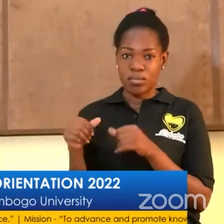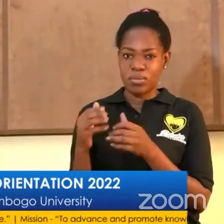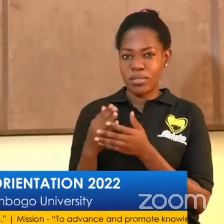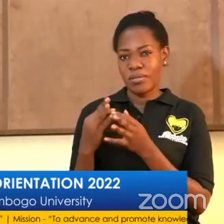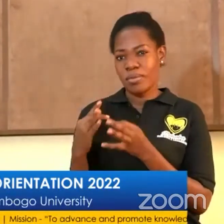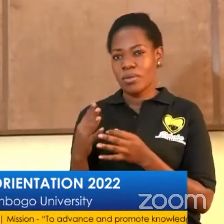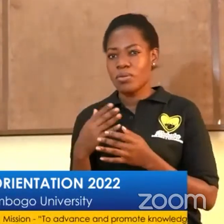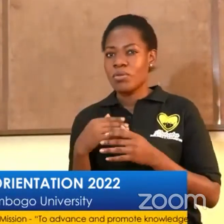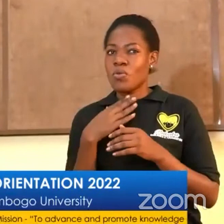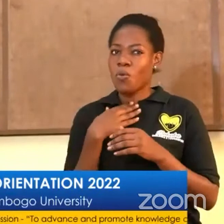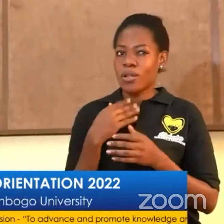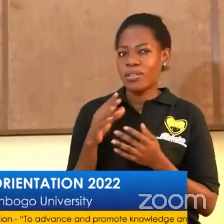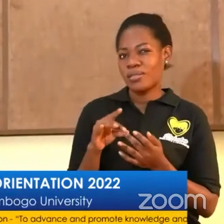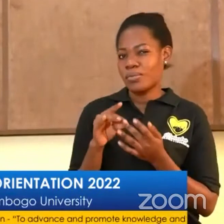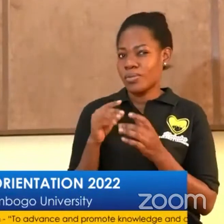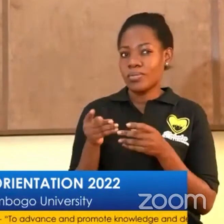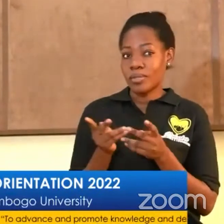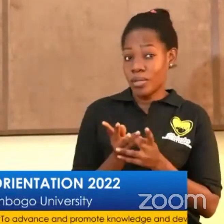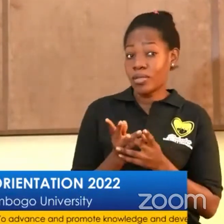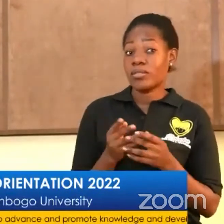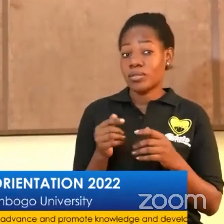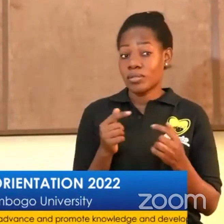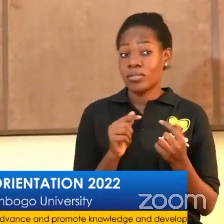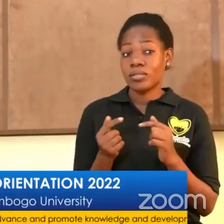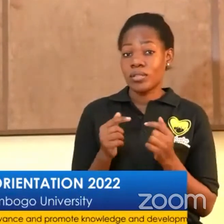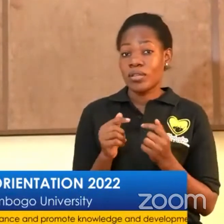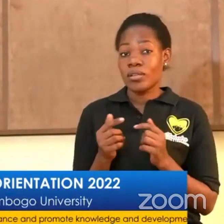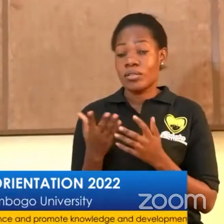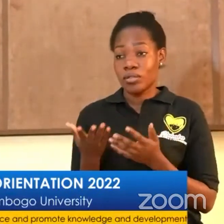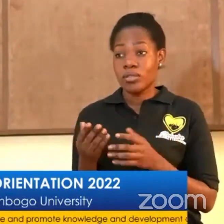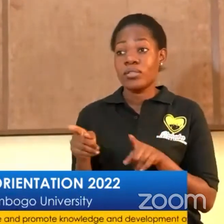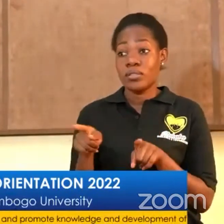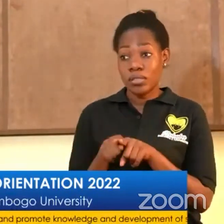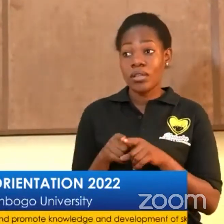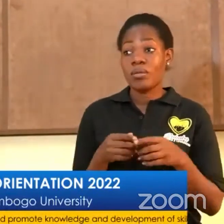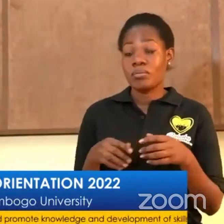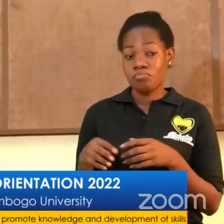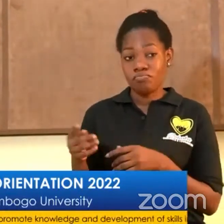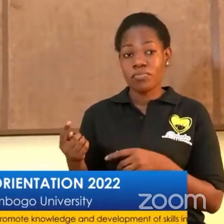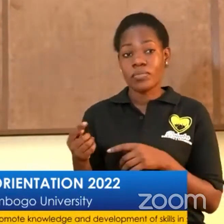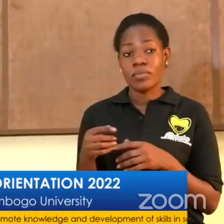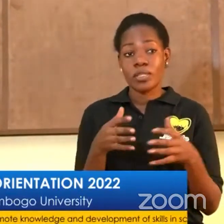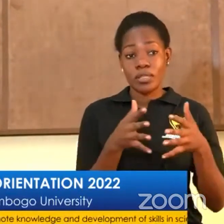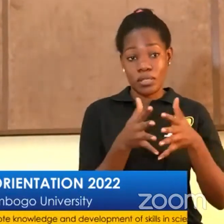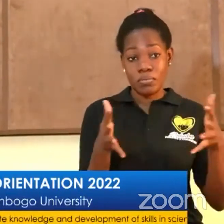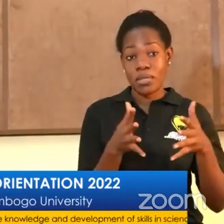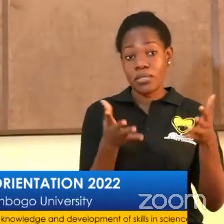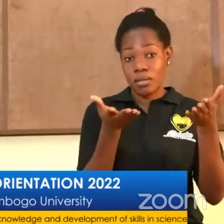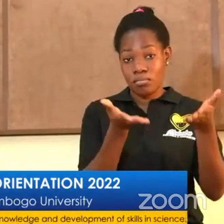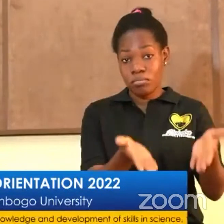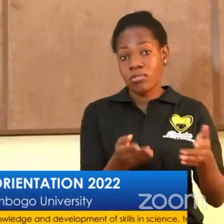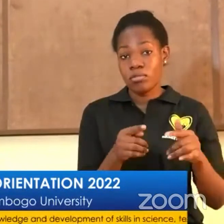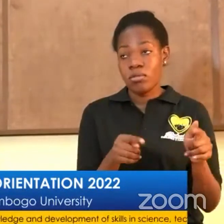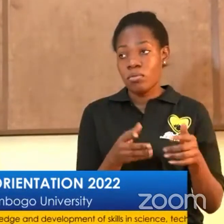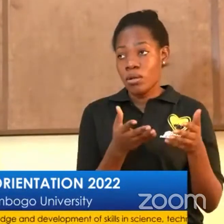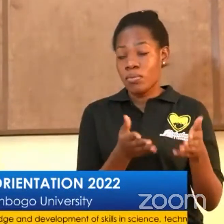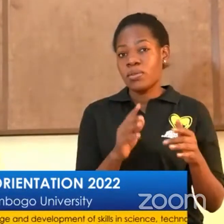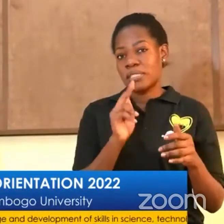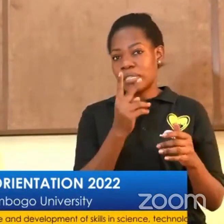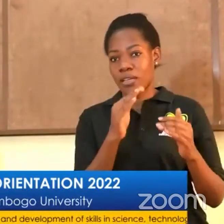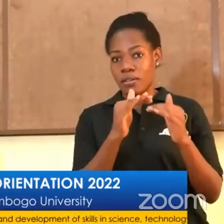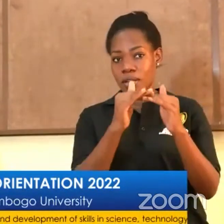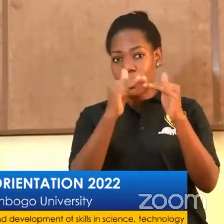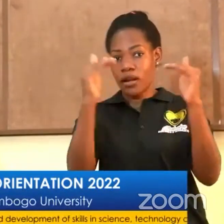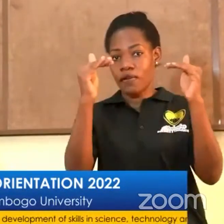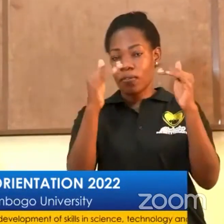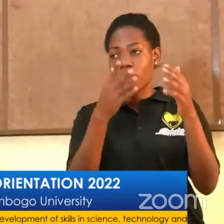special place where to discuss from. That space is also there on the second floor. We also have, like I've